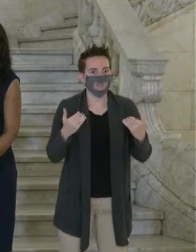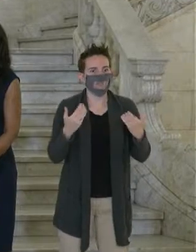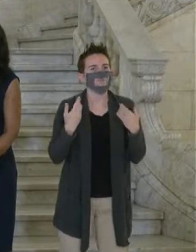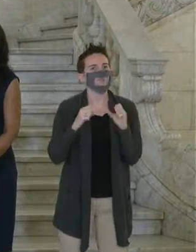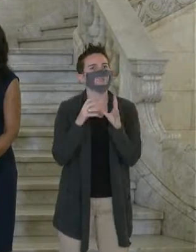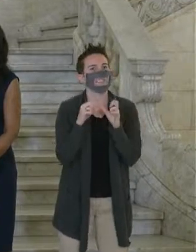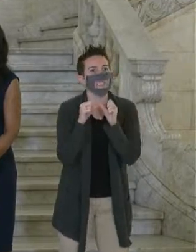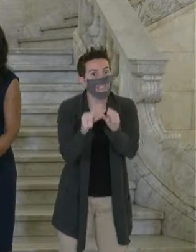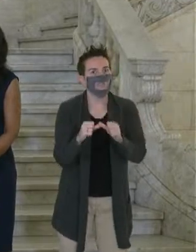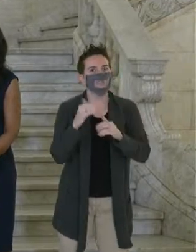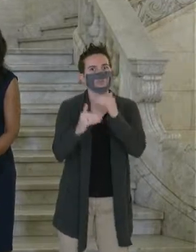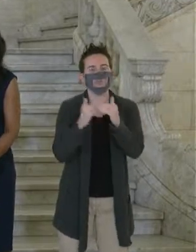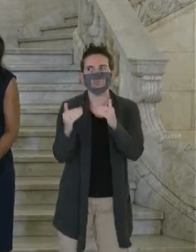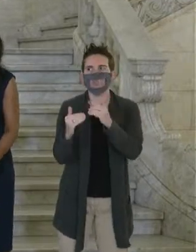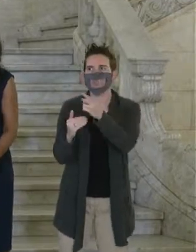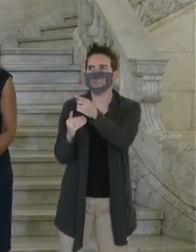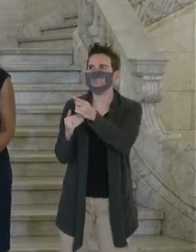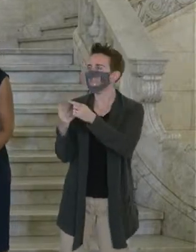to move forward.